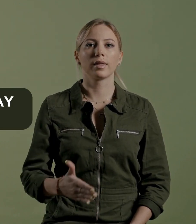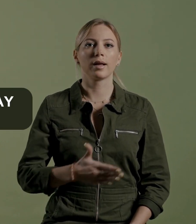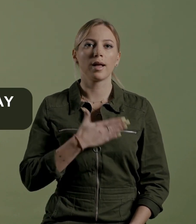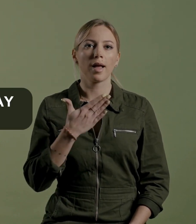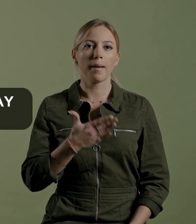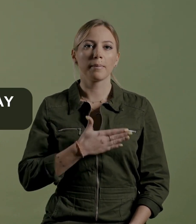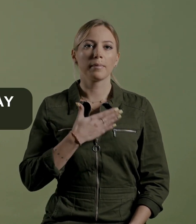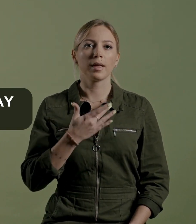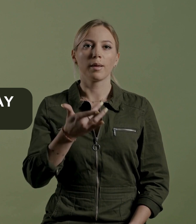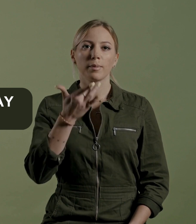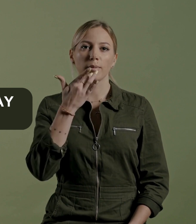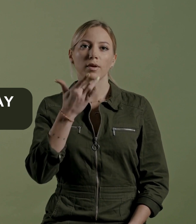No way.